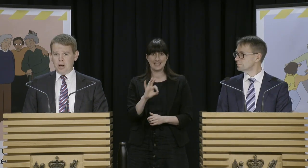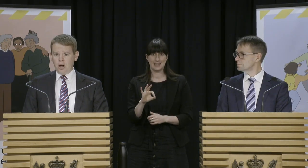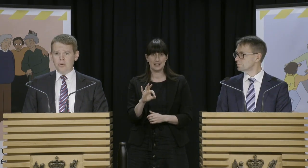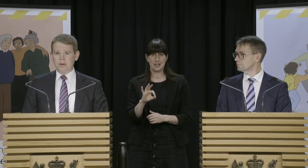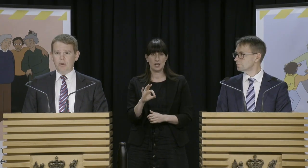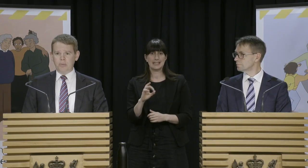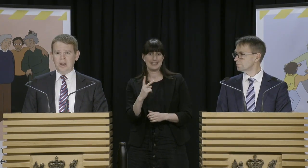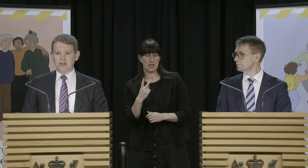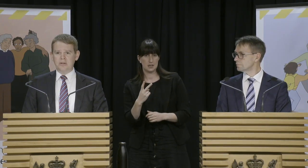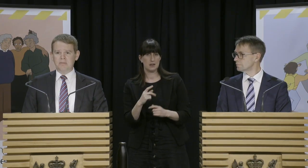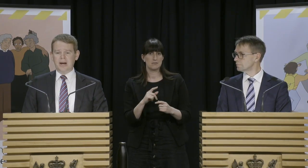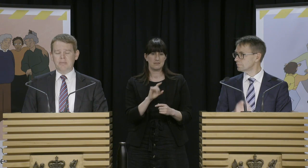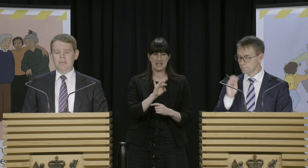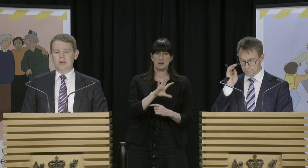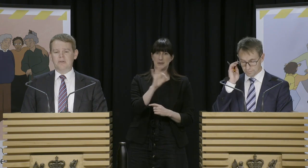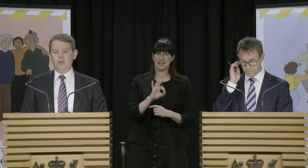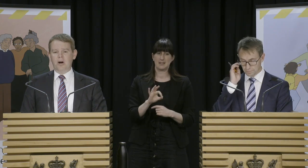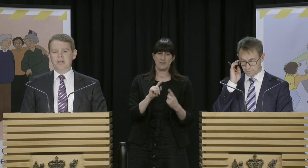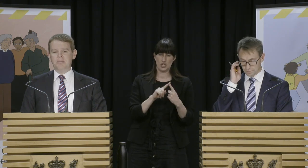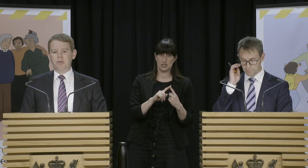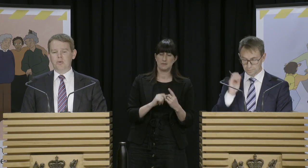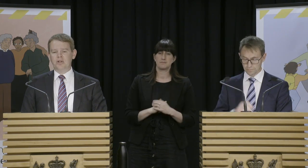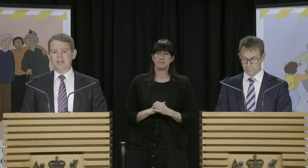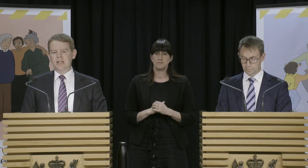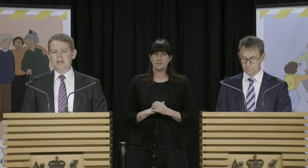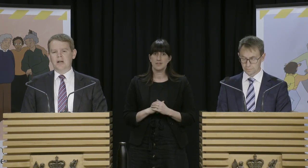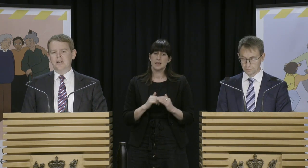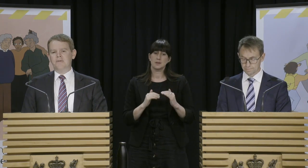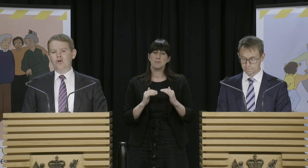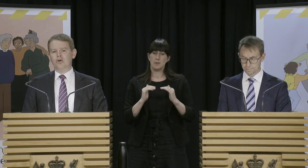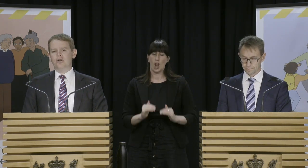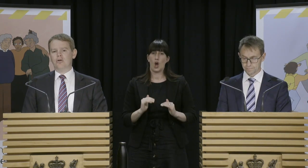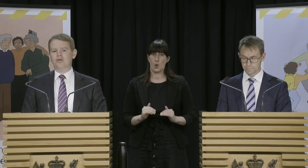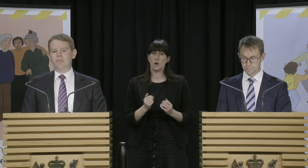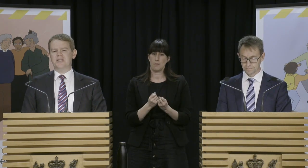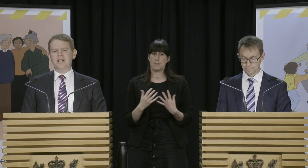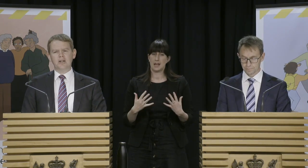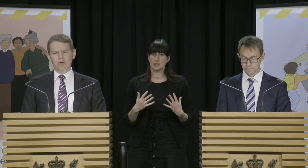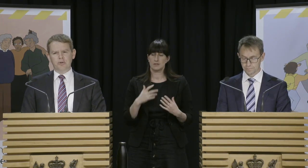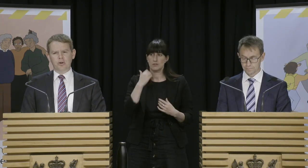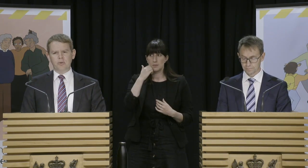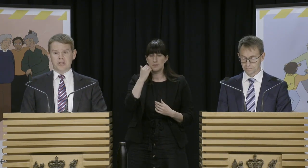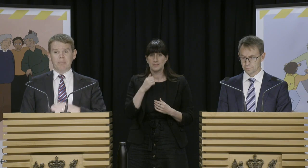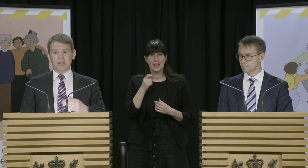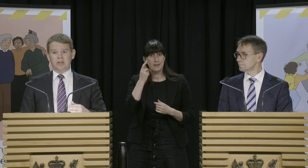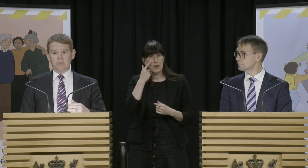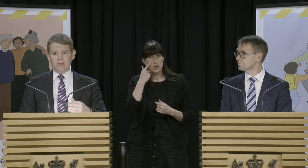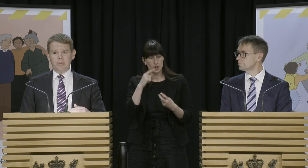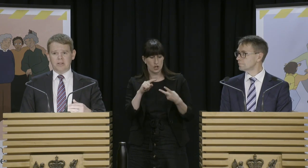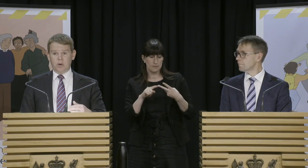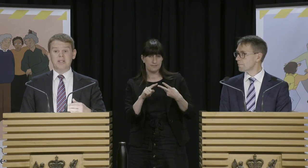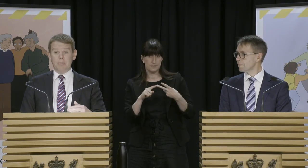that is below the population for Māori proportionately. I think if you look across, particularly Group 2, which is our